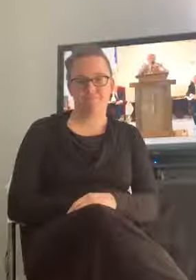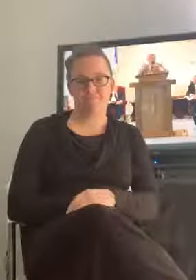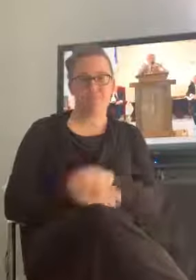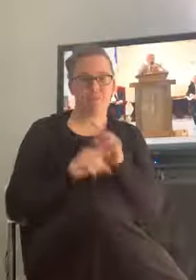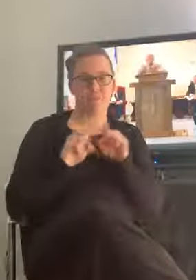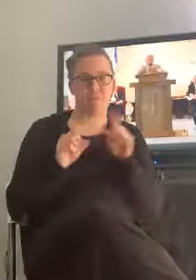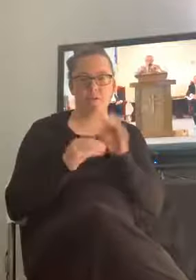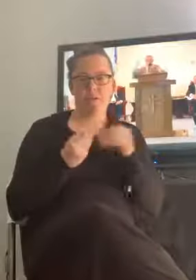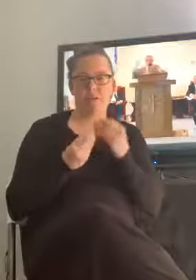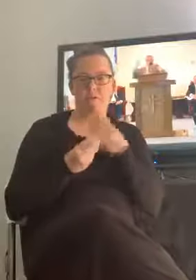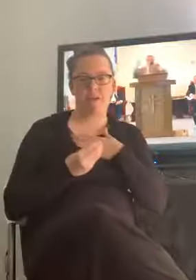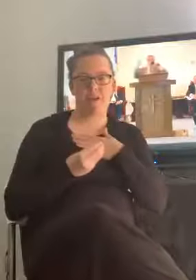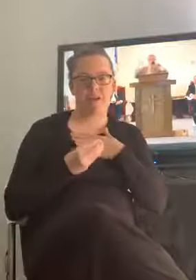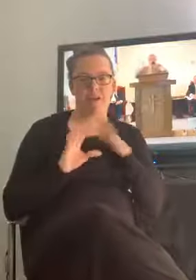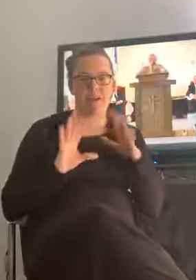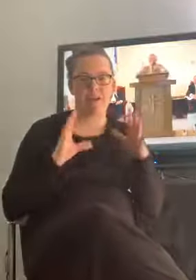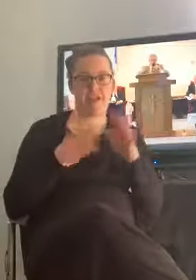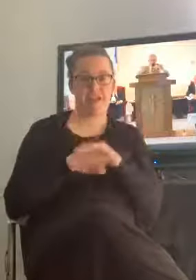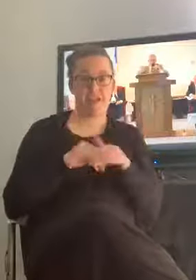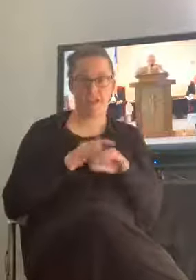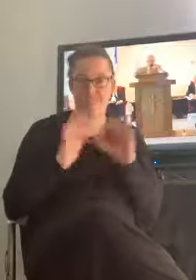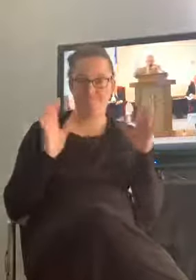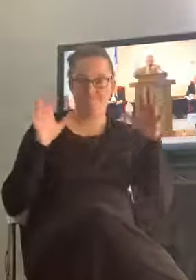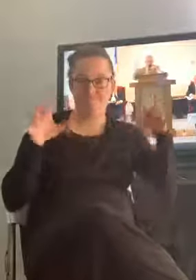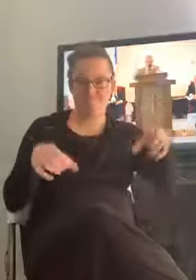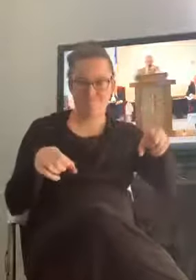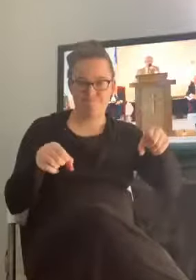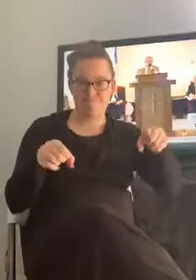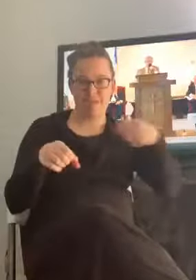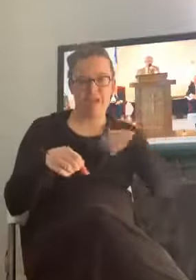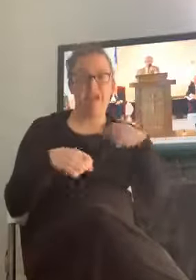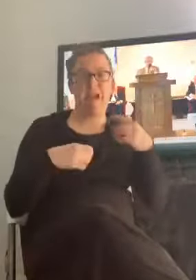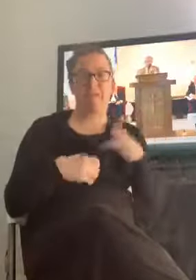when my hands are there, I feel in complete control.